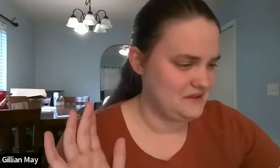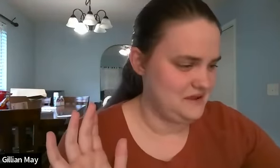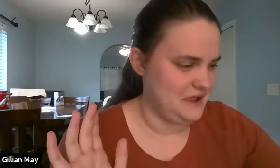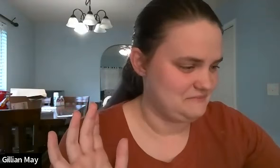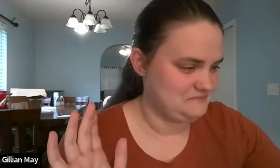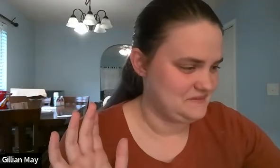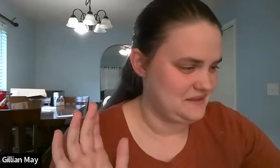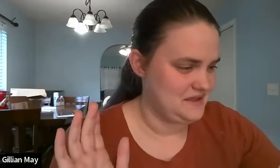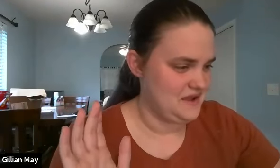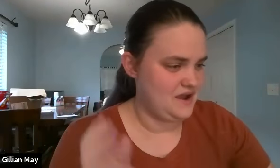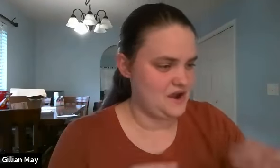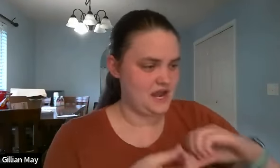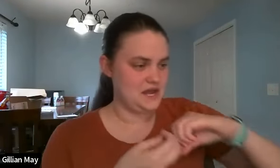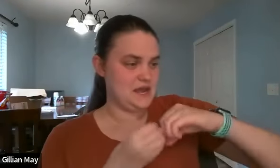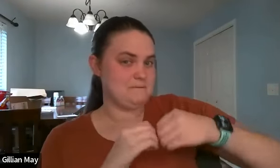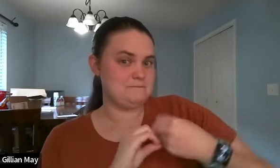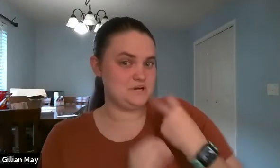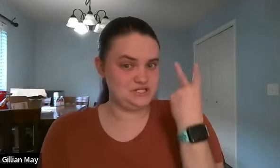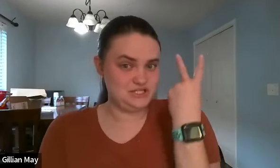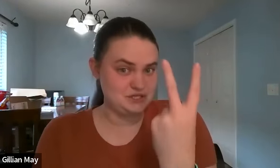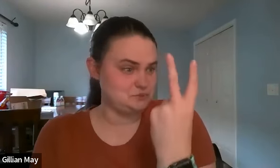Okay. All right. Number 2.